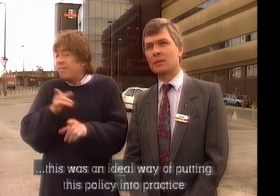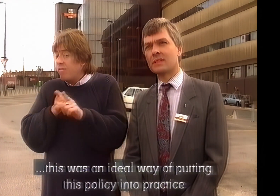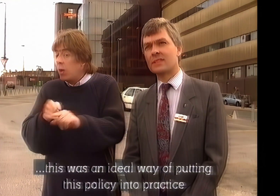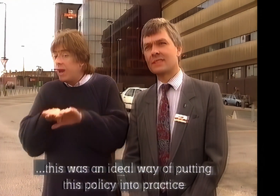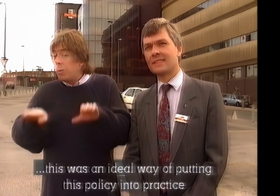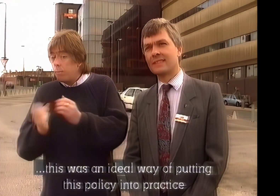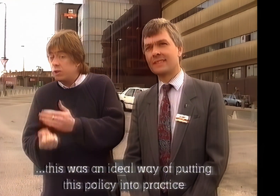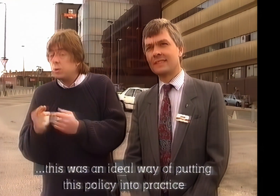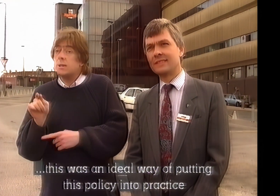practice.